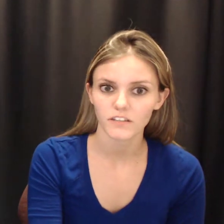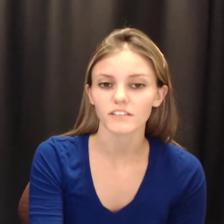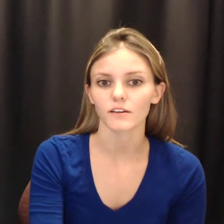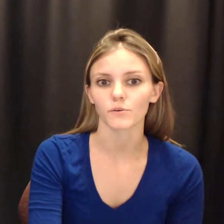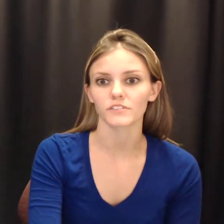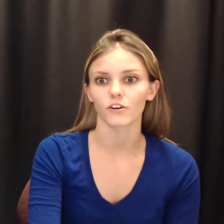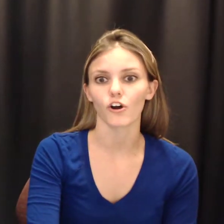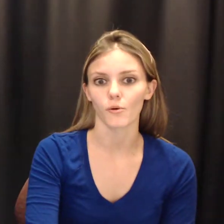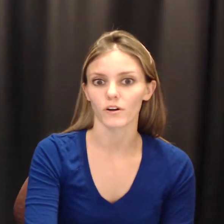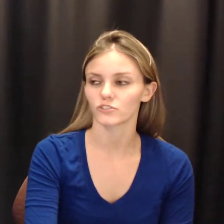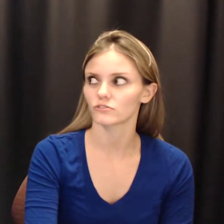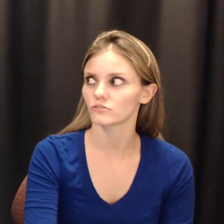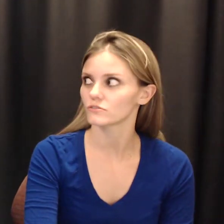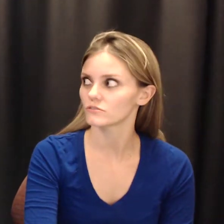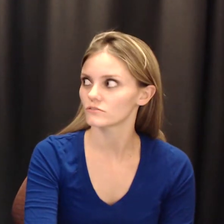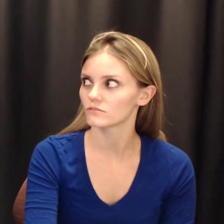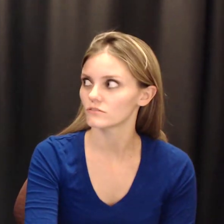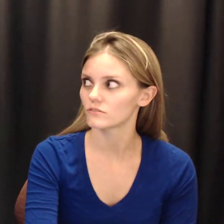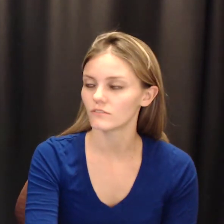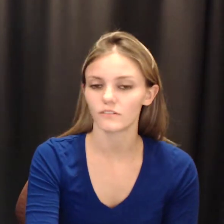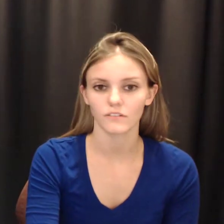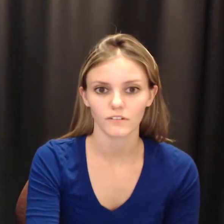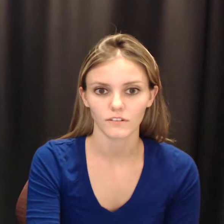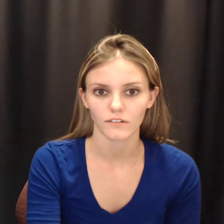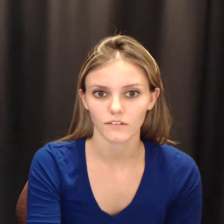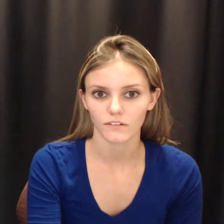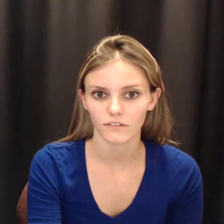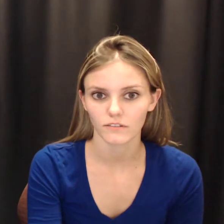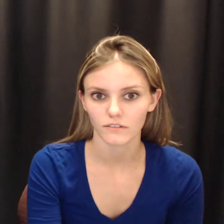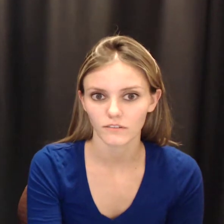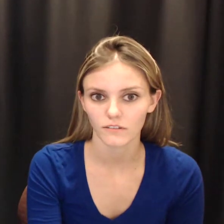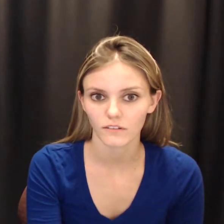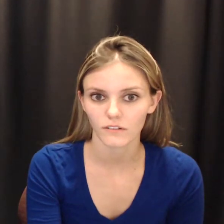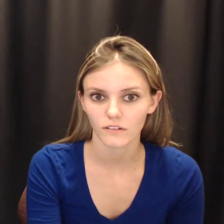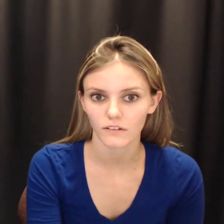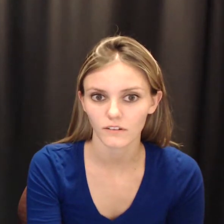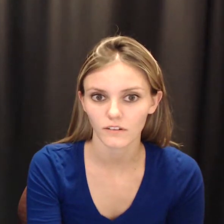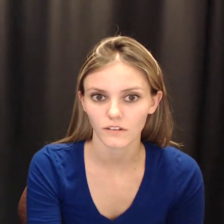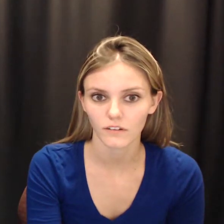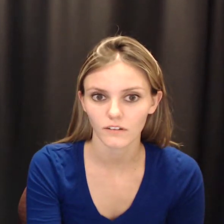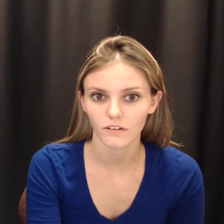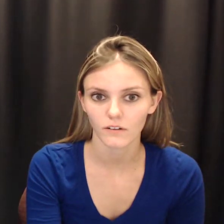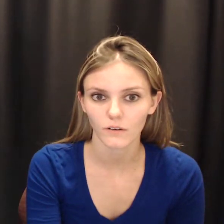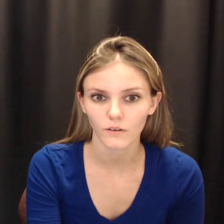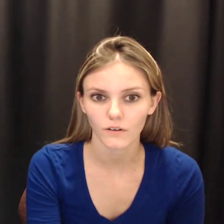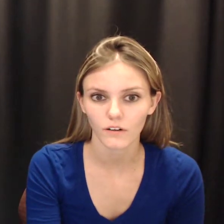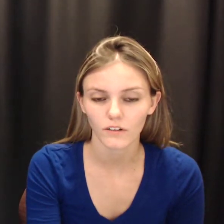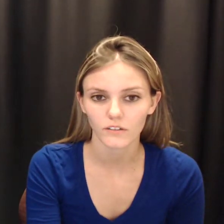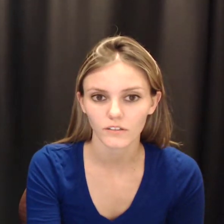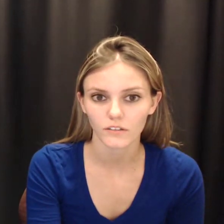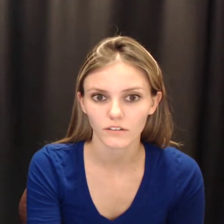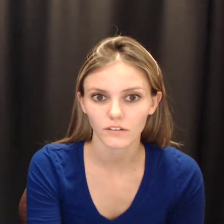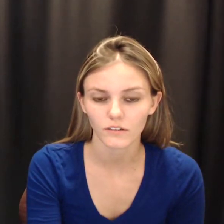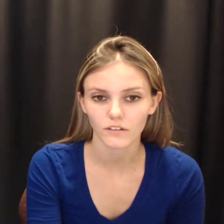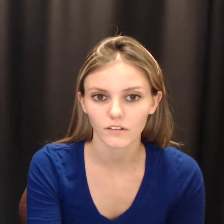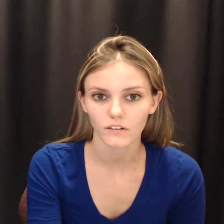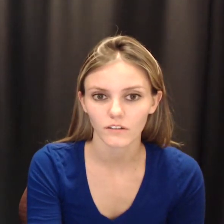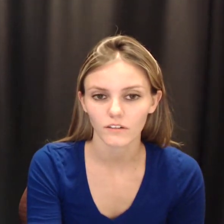Yes, I worked at a car wash. Do you currently use hearing aids, or would you like to use hearing aids?